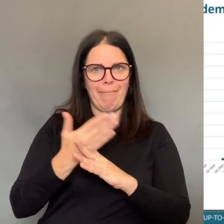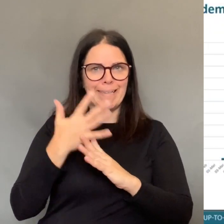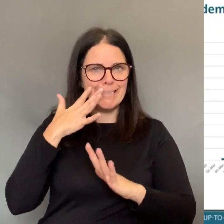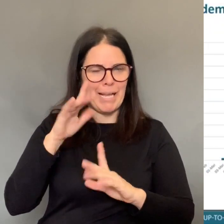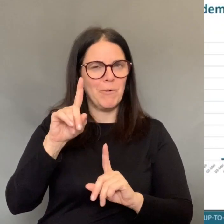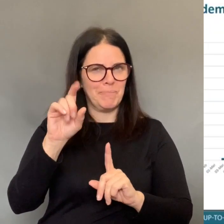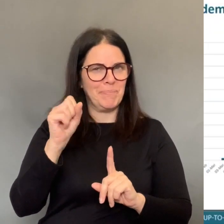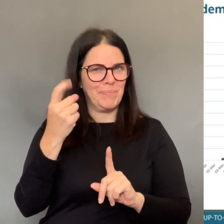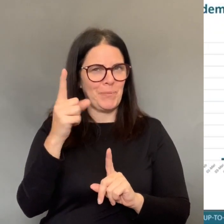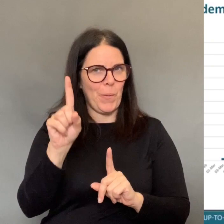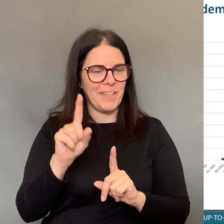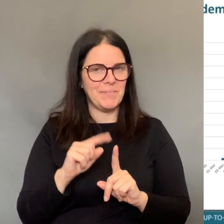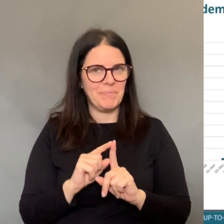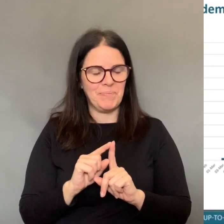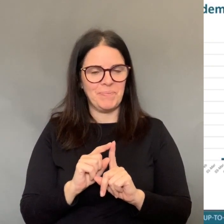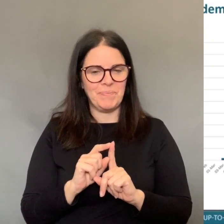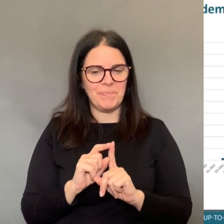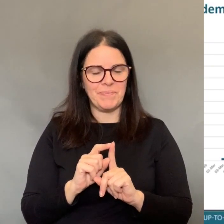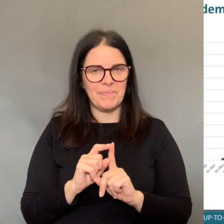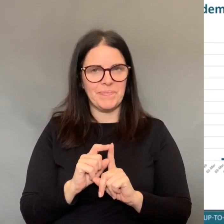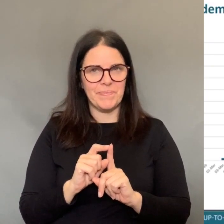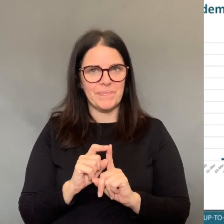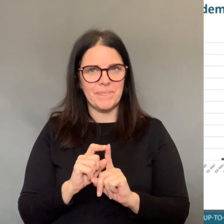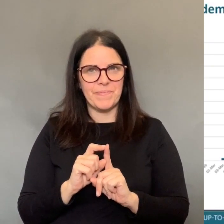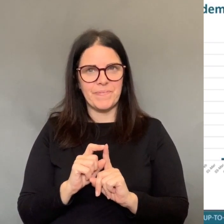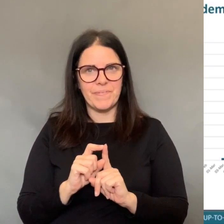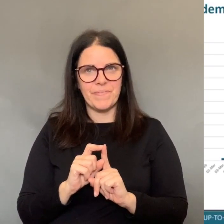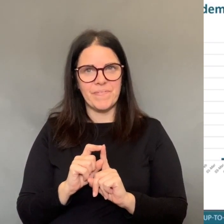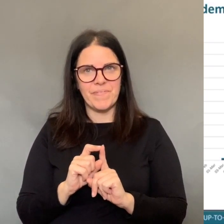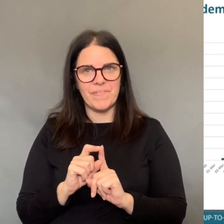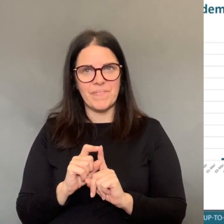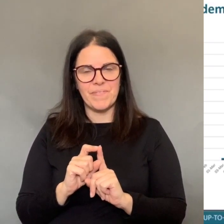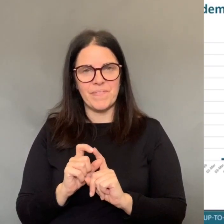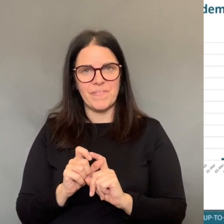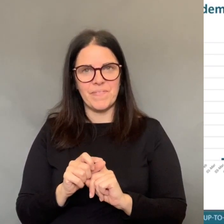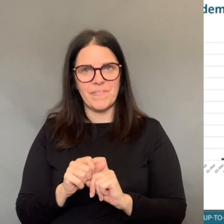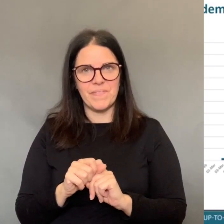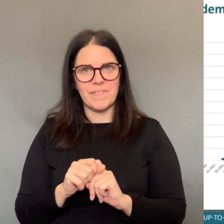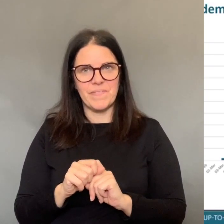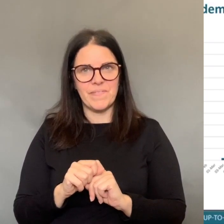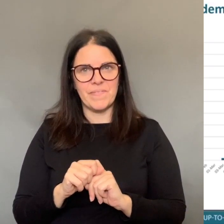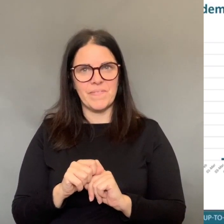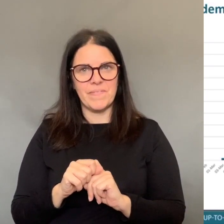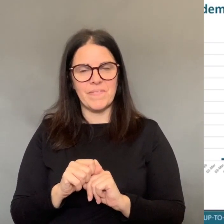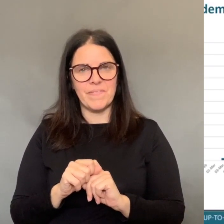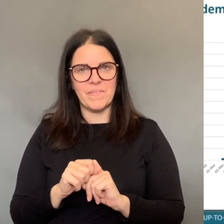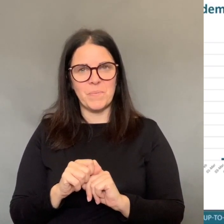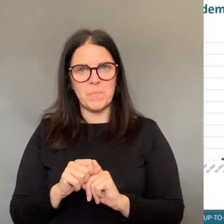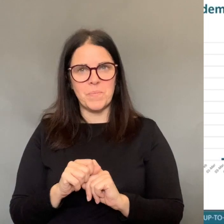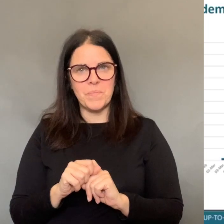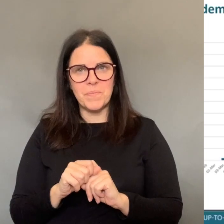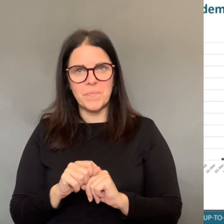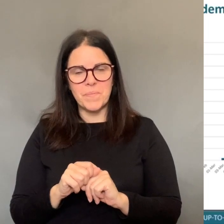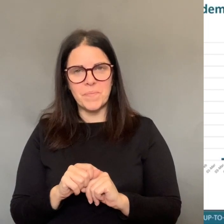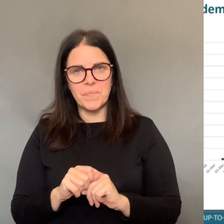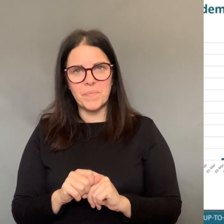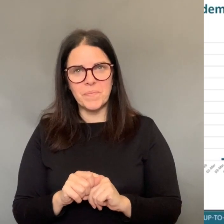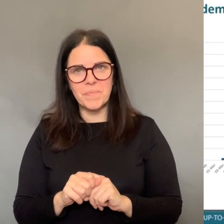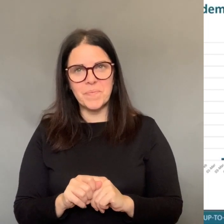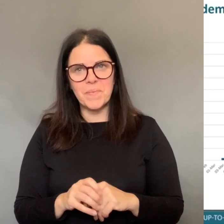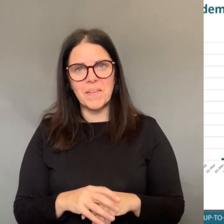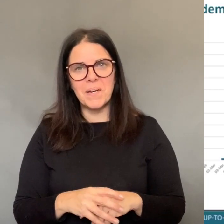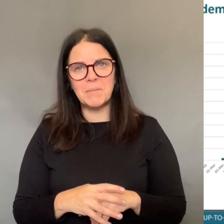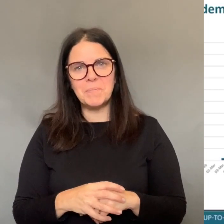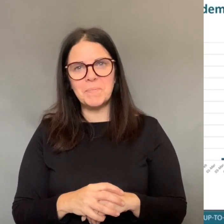So this is what the slide shows in terms of the cases in the long-term care home, retirement home versus the community